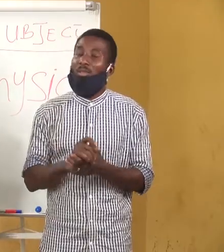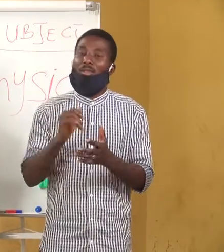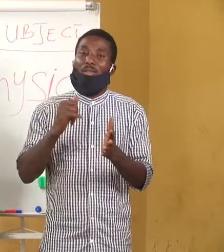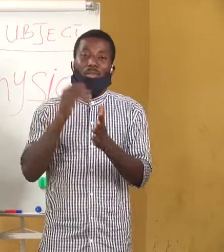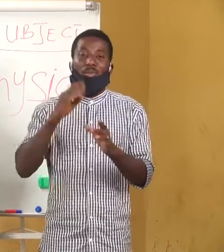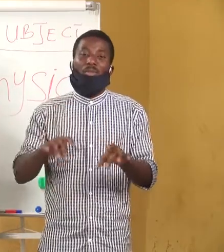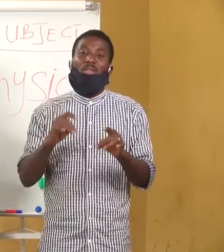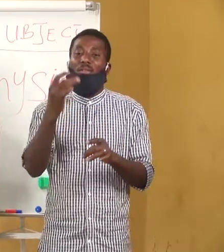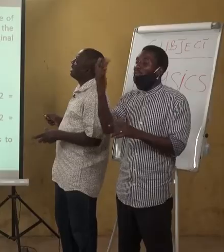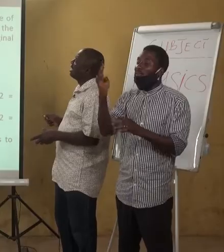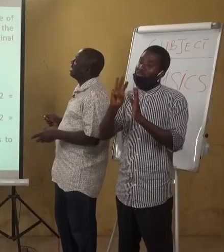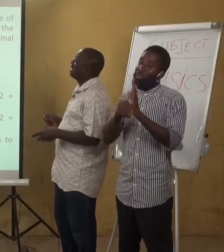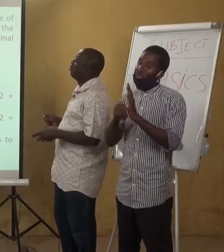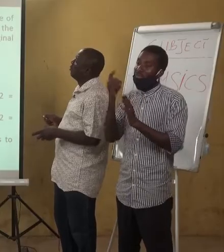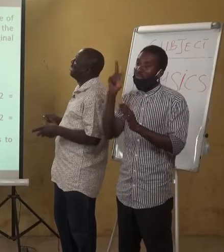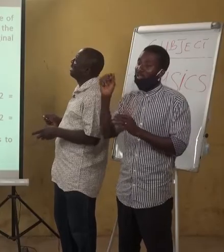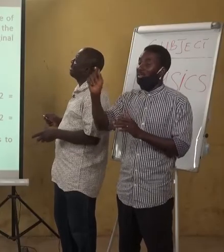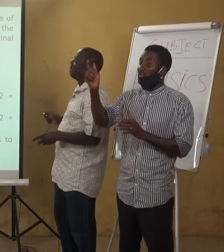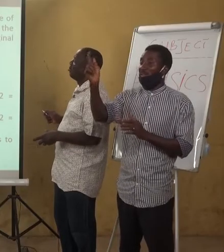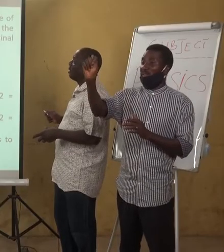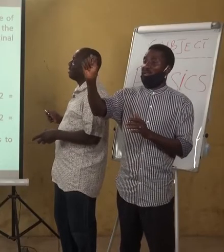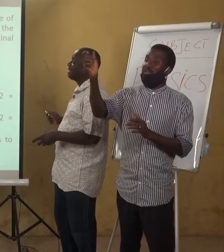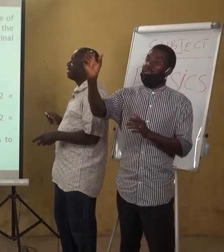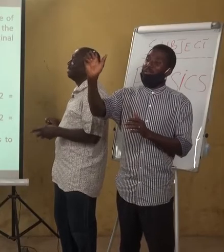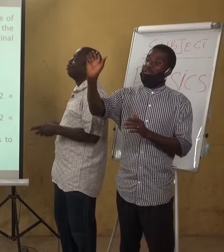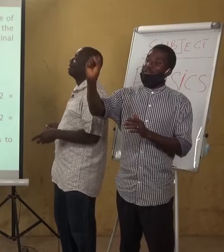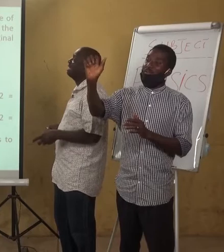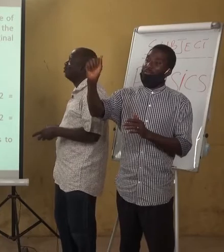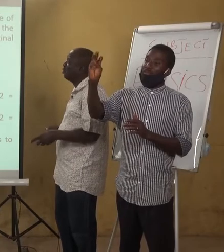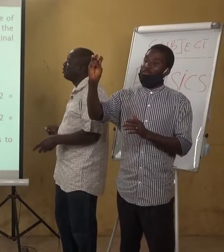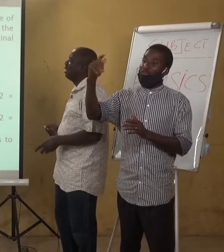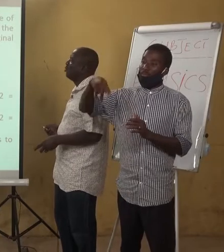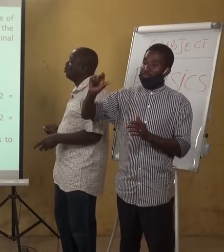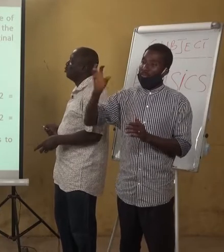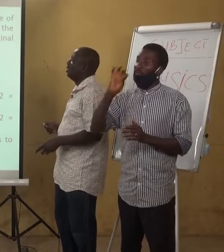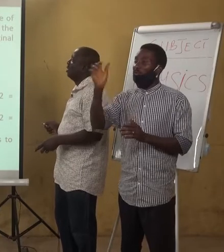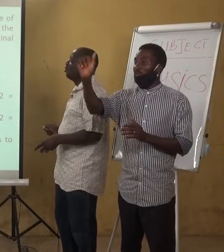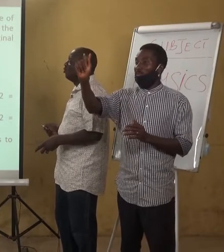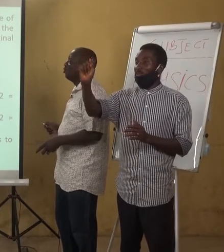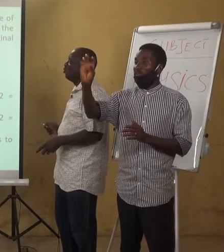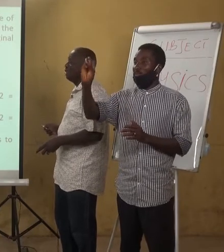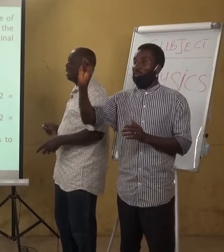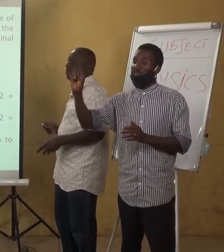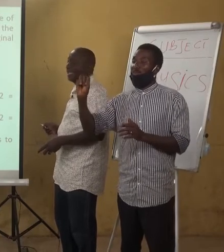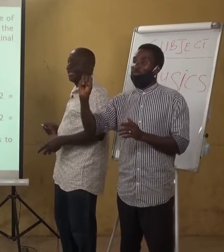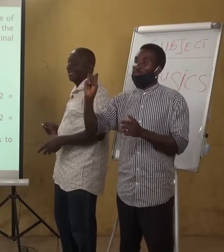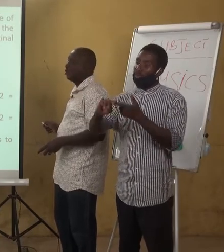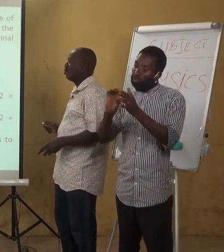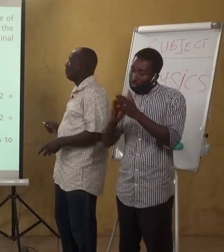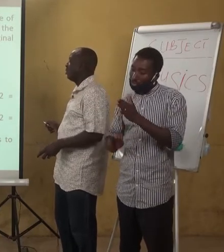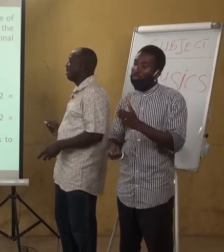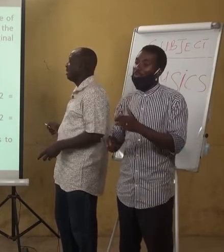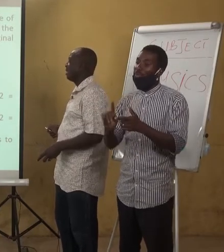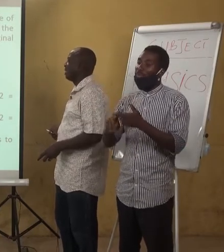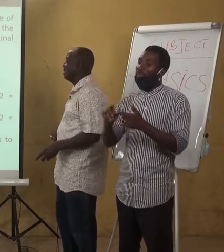take 4 minutes for the initial sample 8 times 10 to the power 6 to reduce to 2 times 10